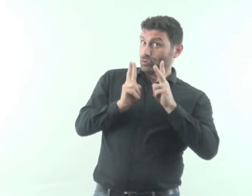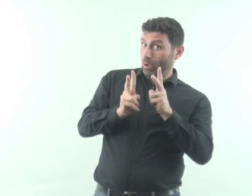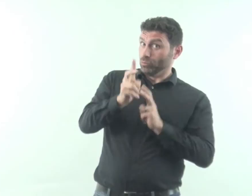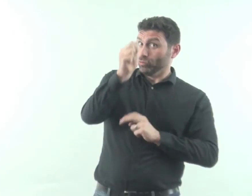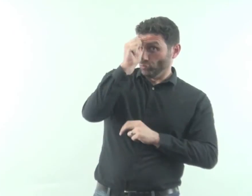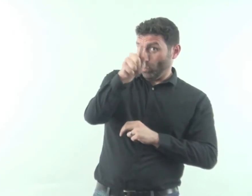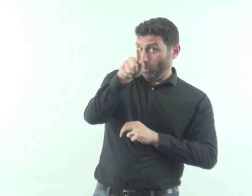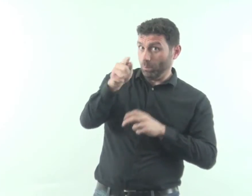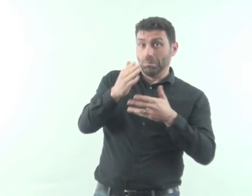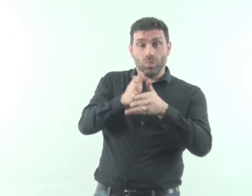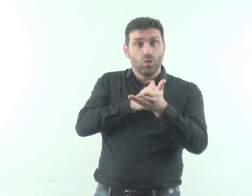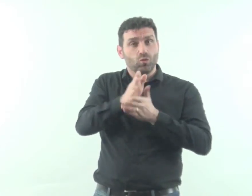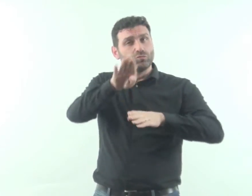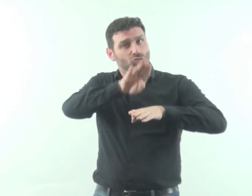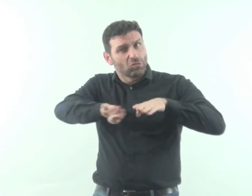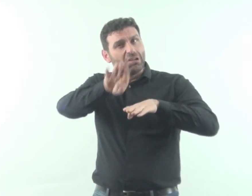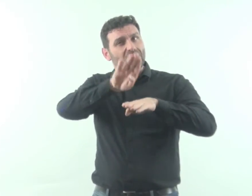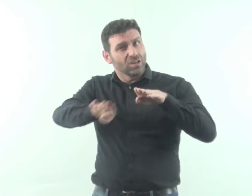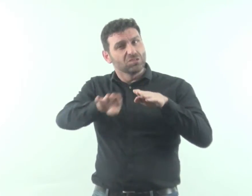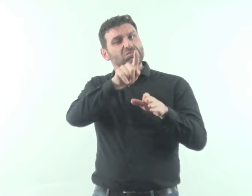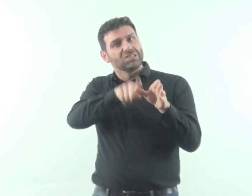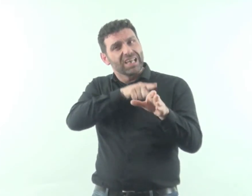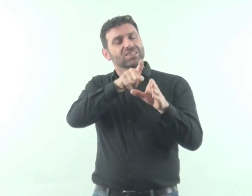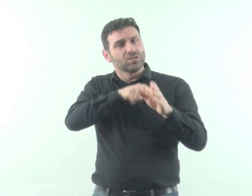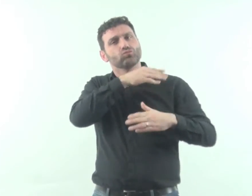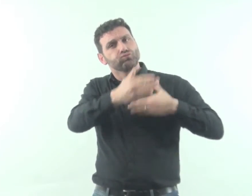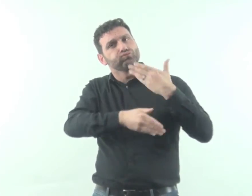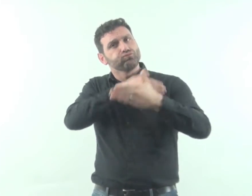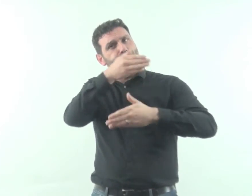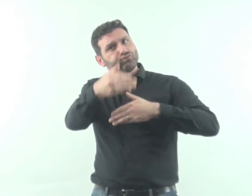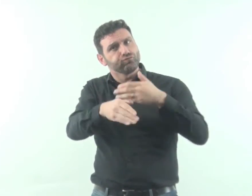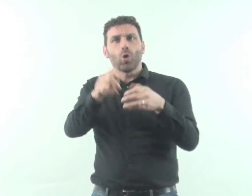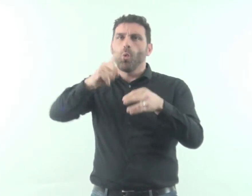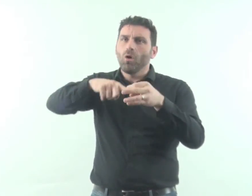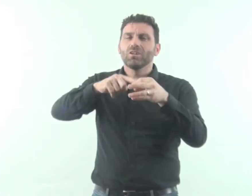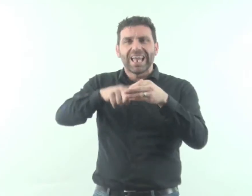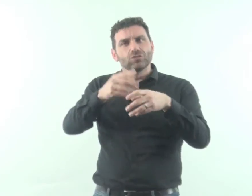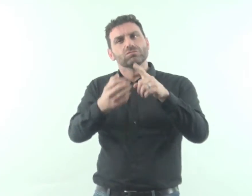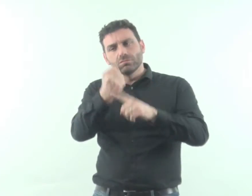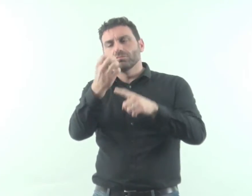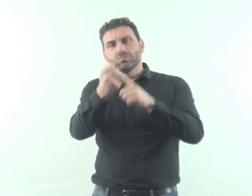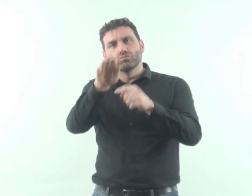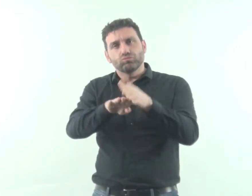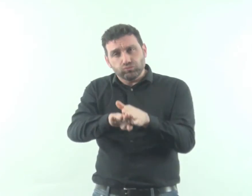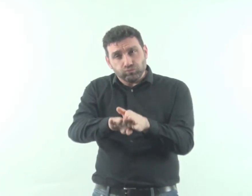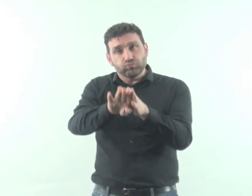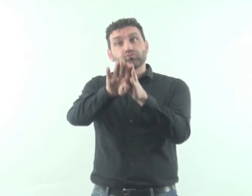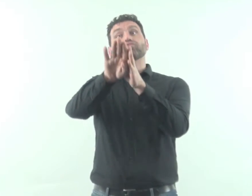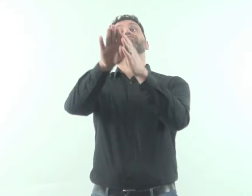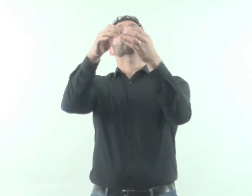current time. As you know, interpreters have been through many years of training, and they've passed many qualifications to reach the